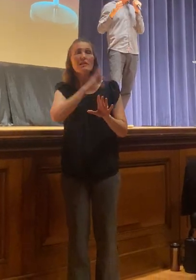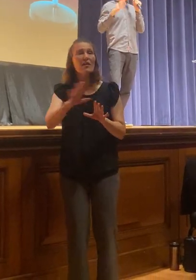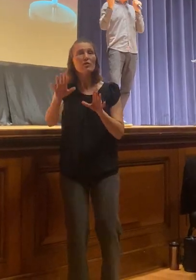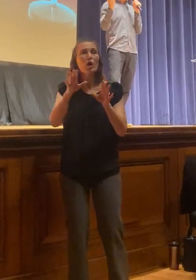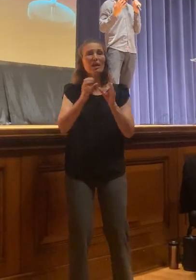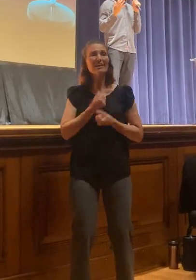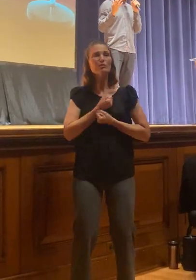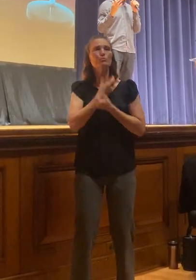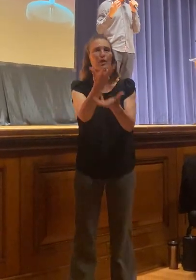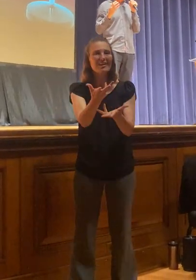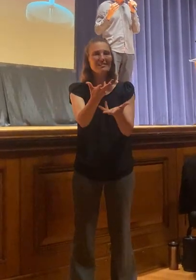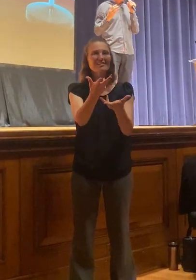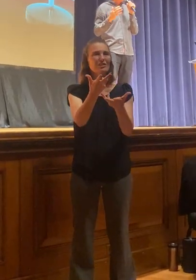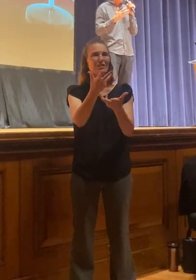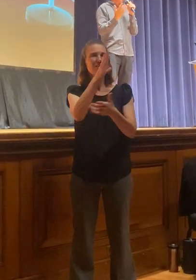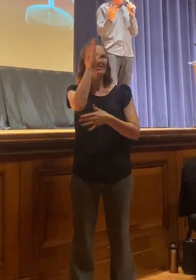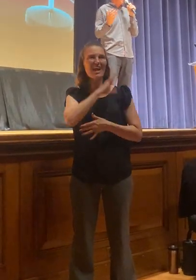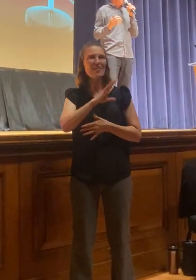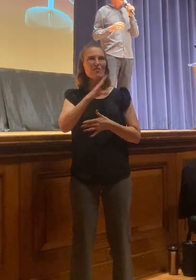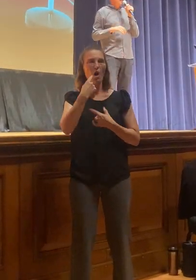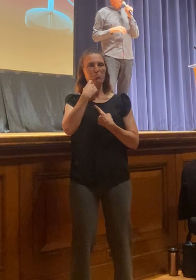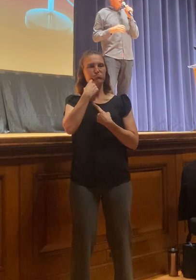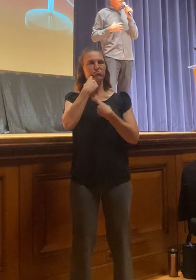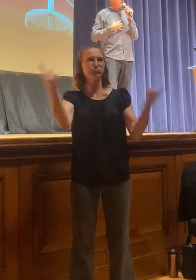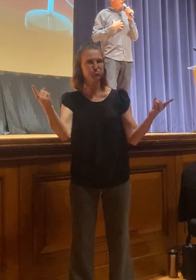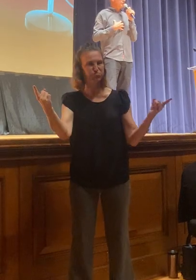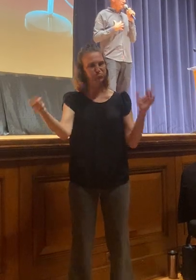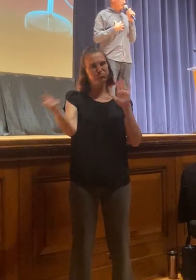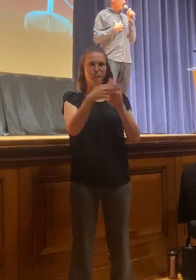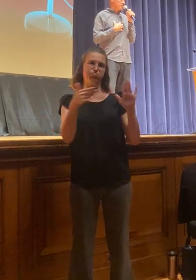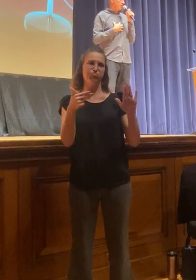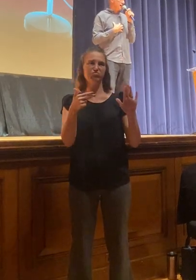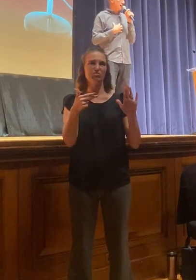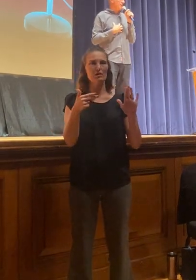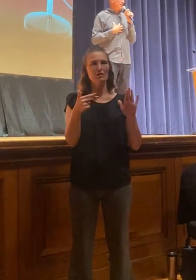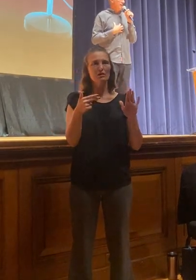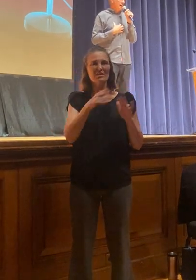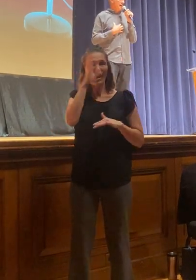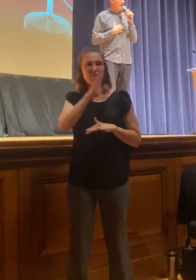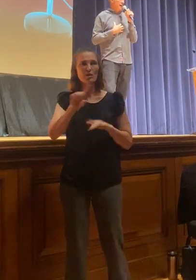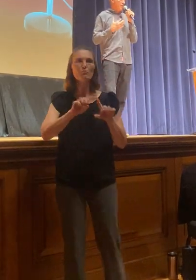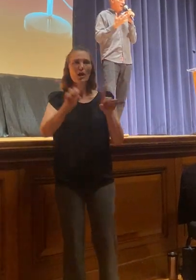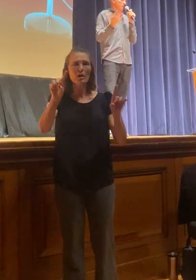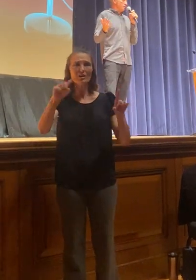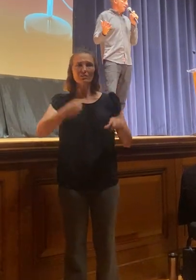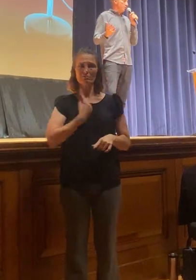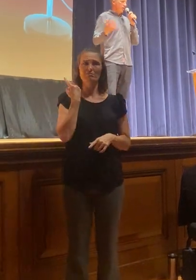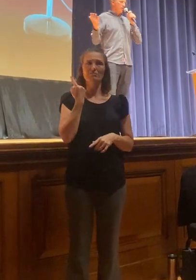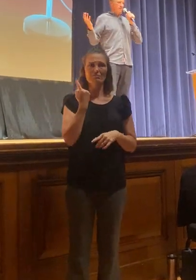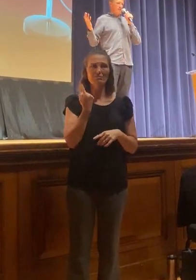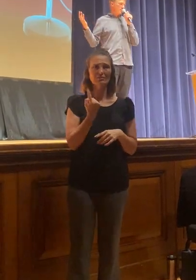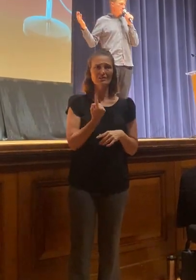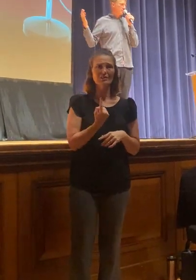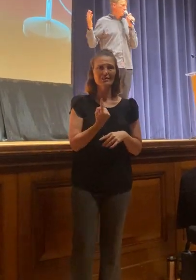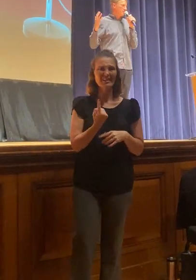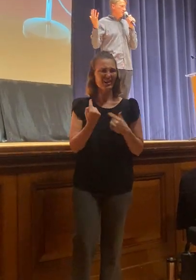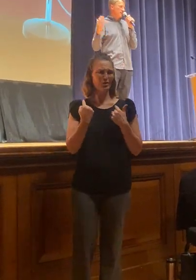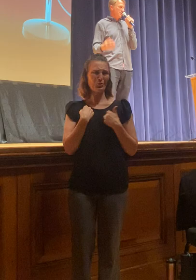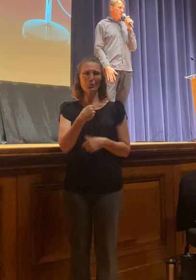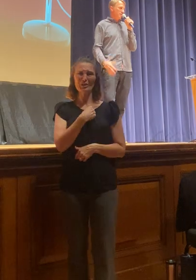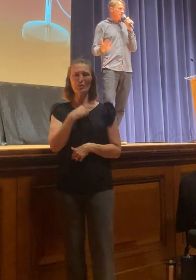didn't create a stink about it or anything, he just went along with it, but he was hurt, he was hurt by it, and we never knew that, we're all kids